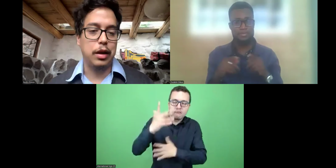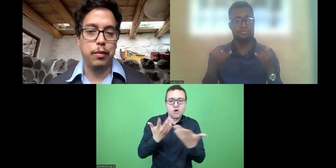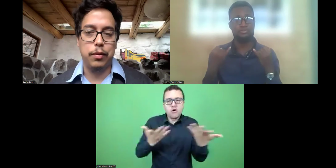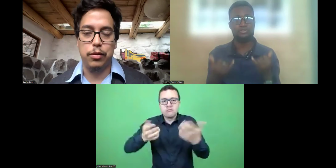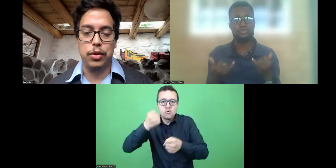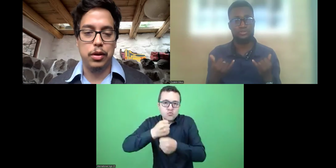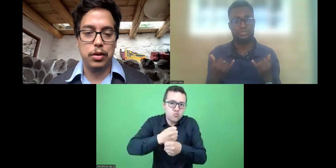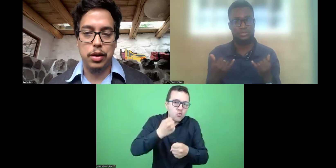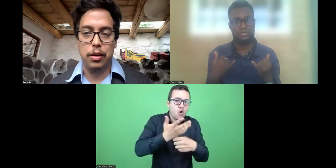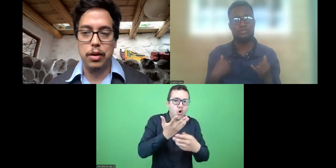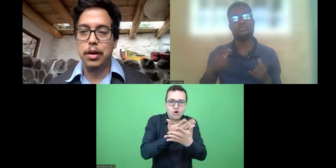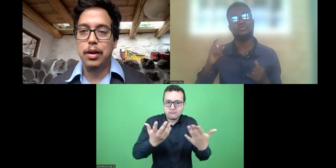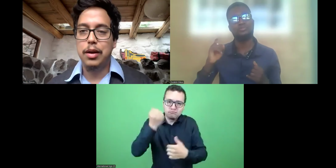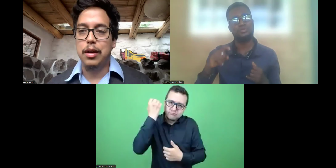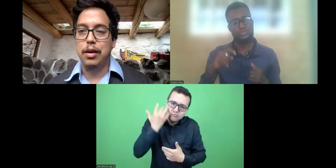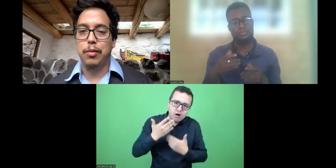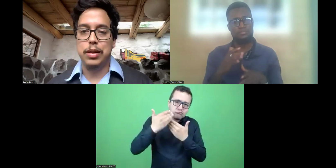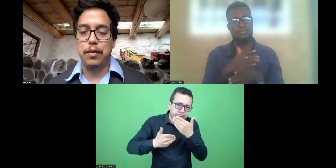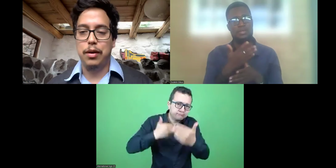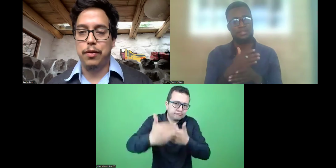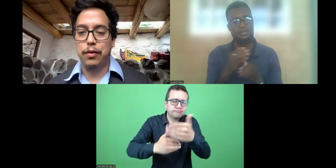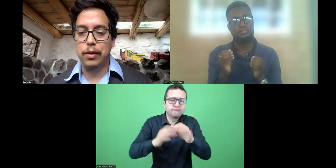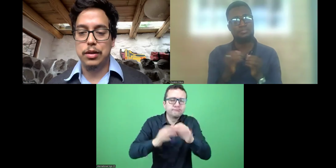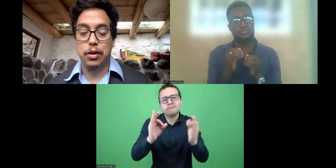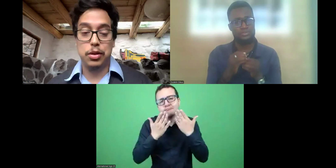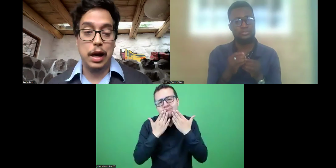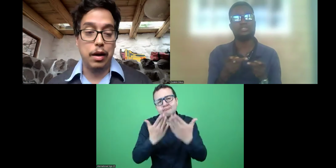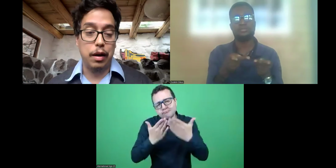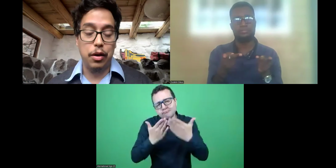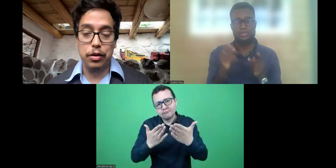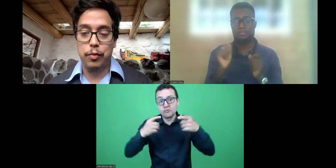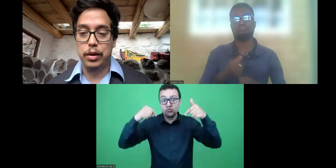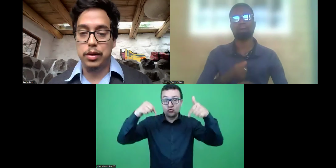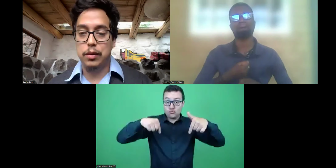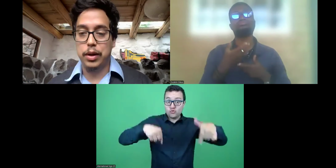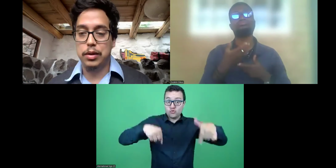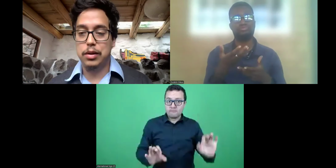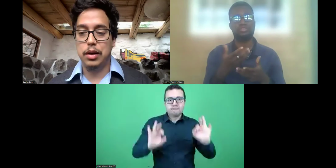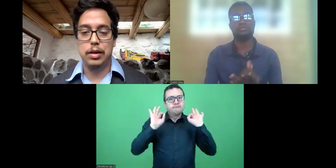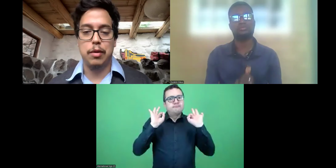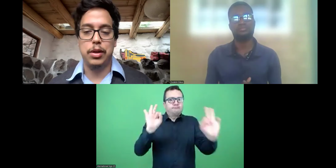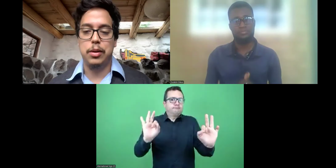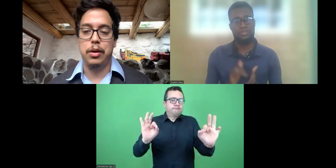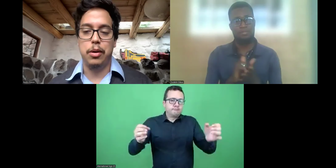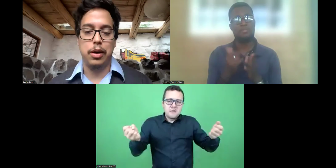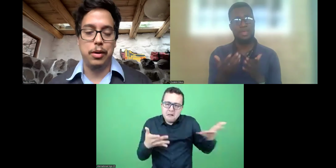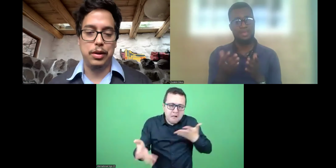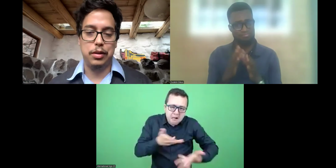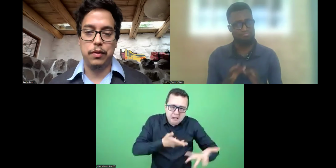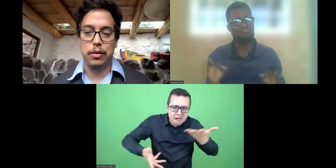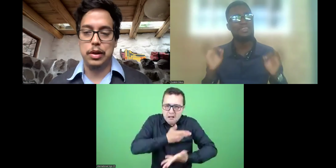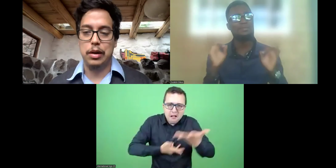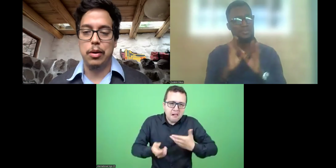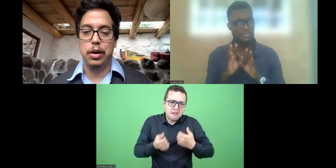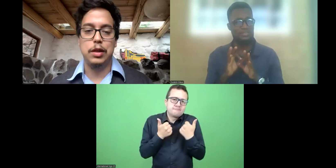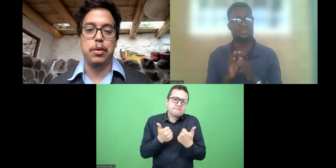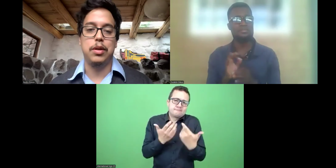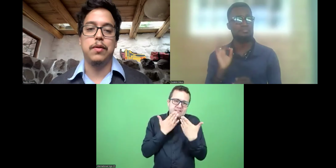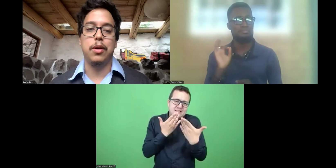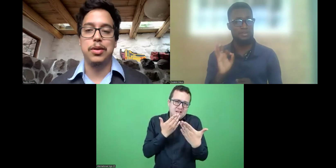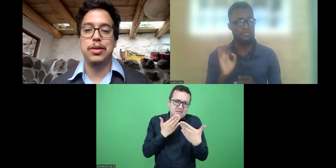the time to join us here. It was a very fruitful discussion, a lot of participants. And as I was sharing earlier, this is, of course, a